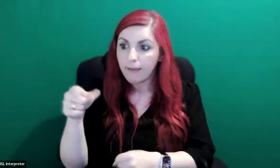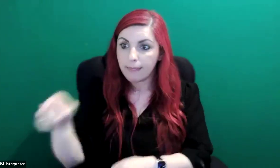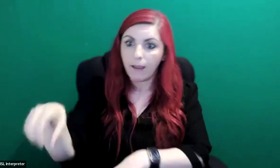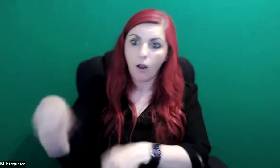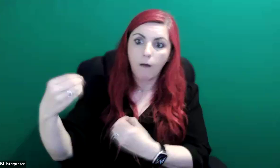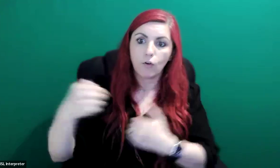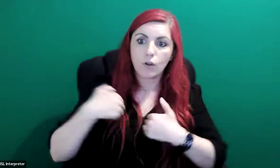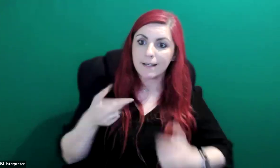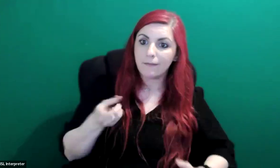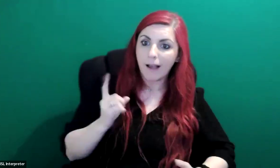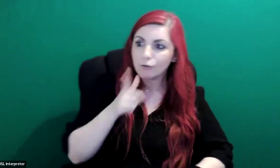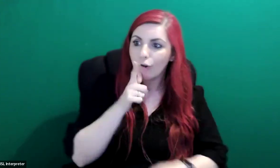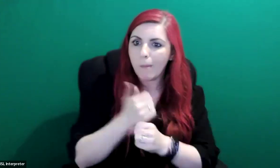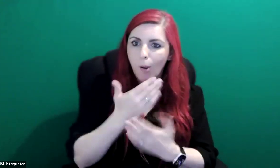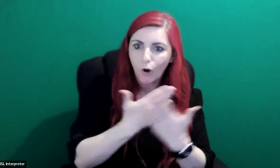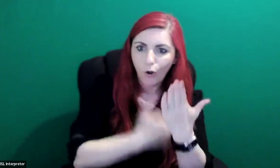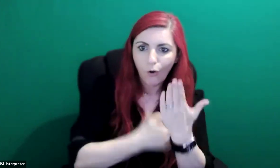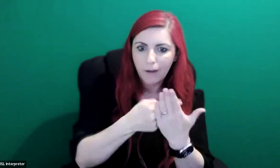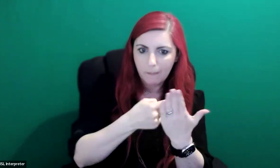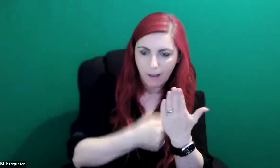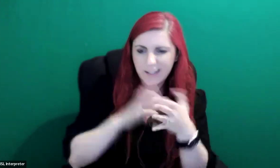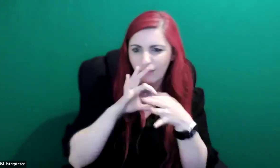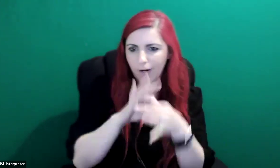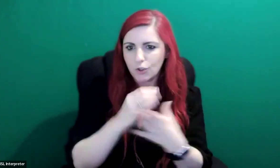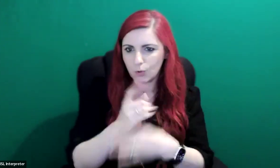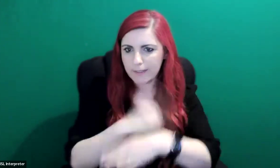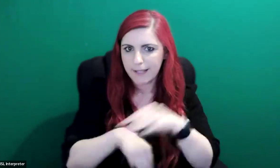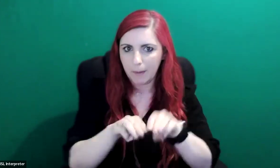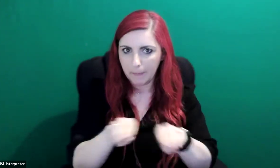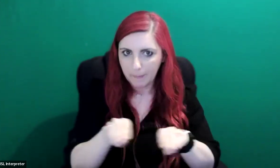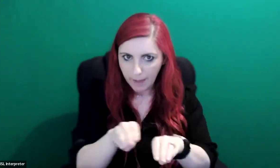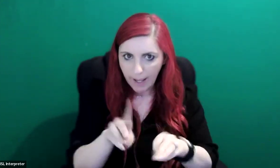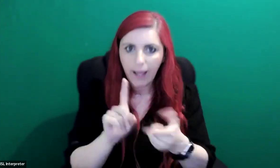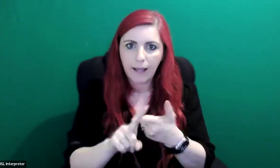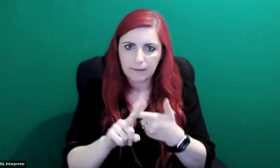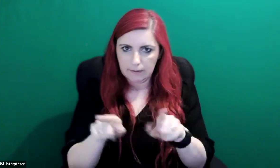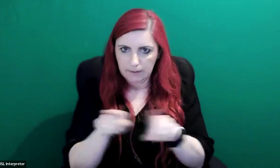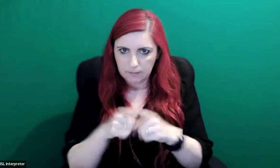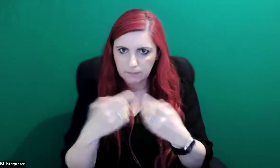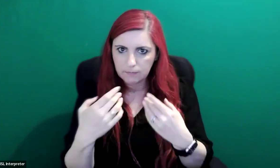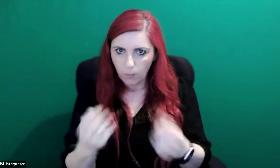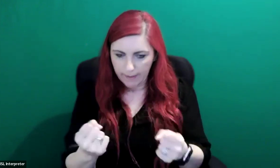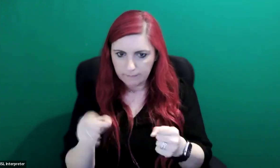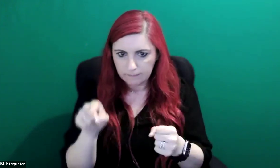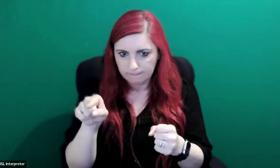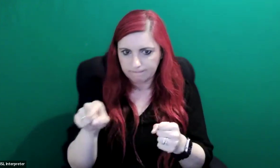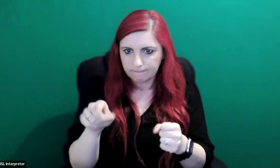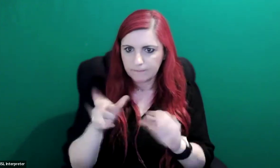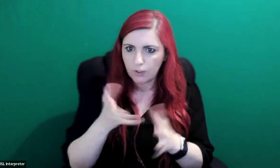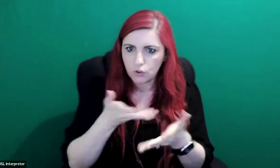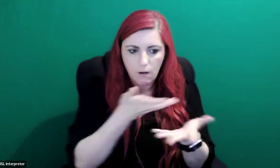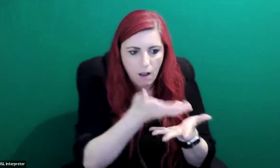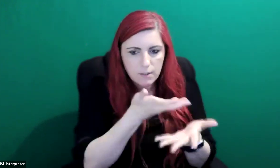and policy in the state as it relates to disabled people. And we also have had consultation and will